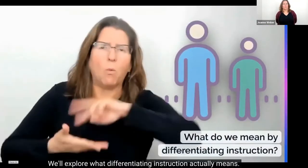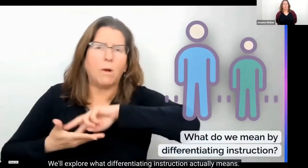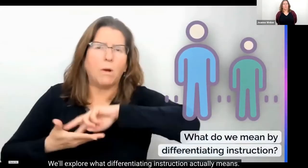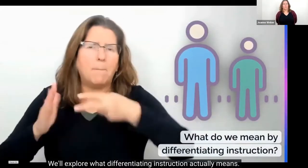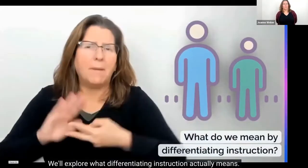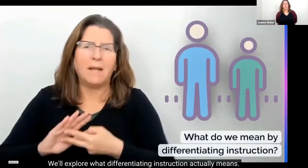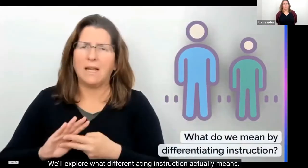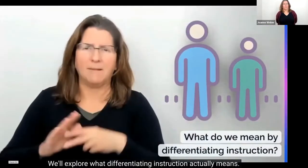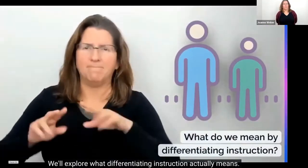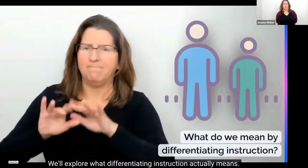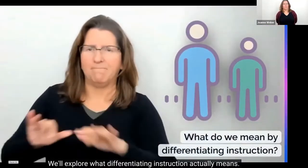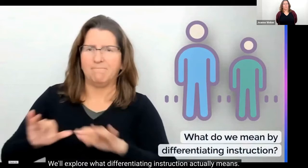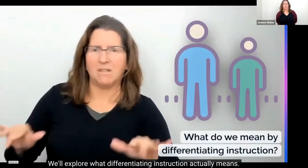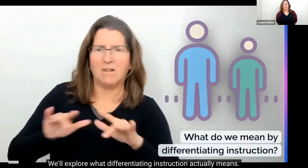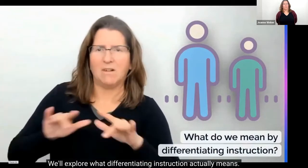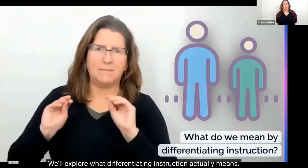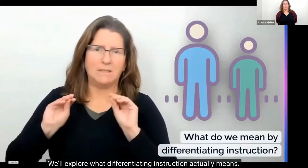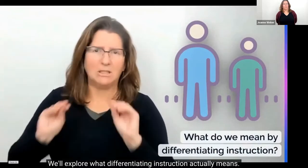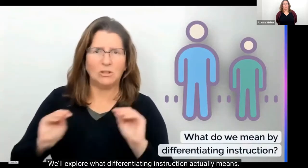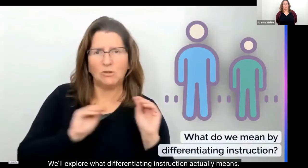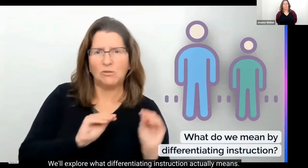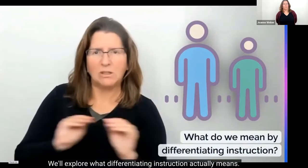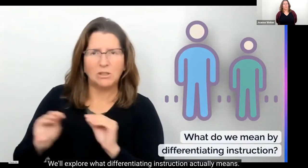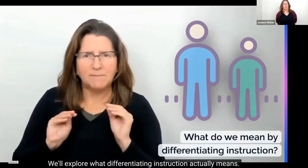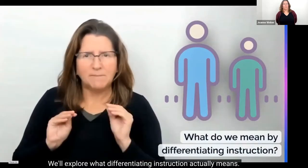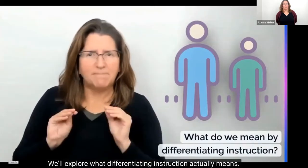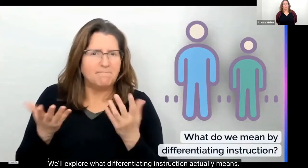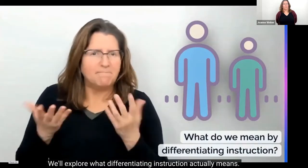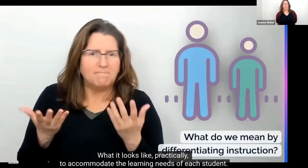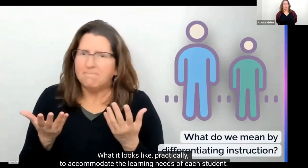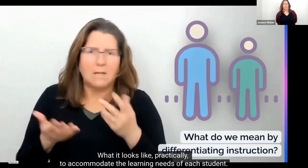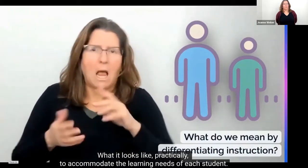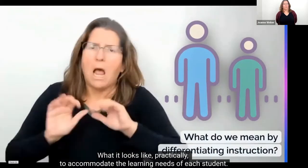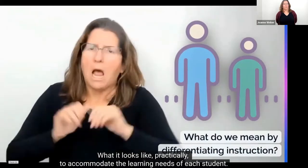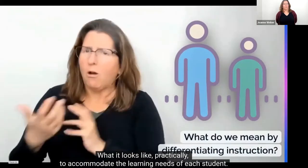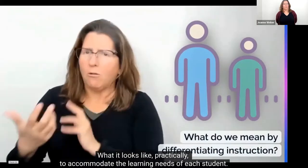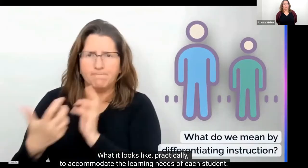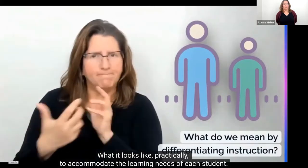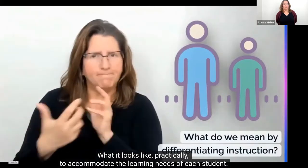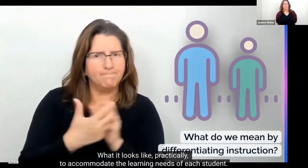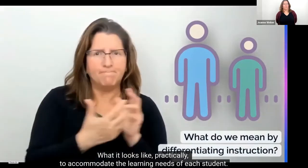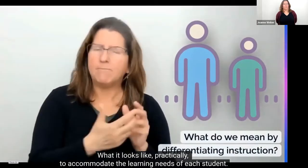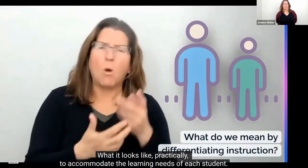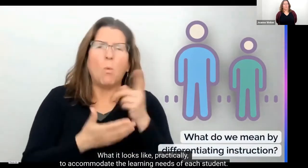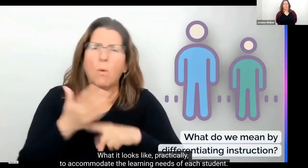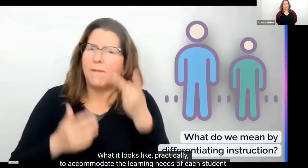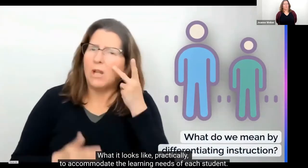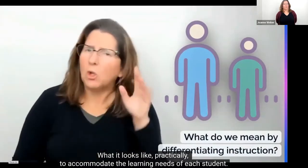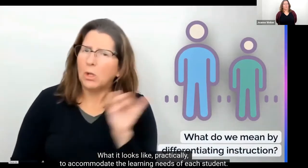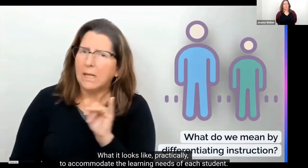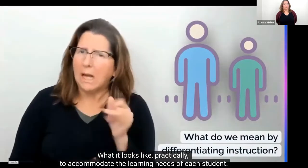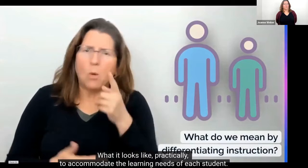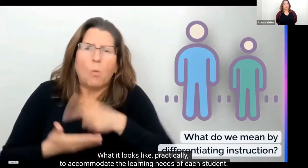We'll explore what differentiating instruction actually means, what it looks like practically